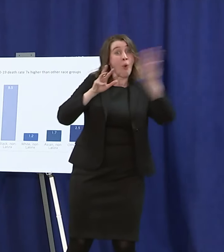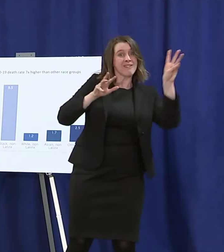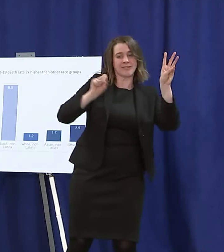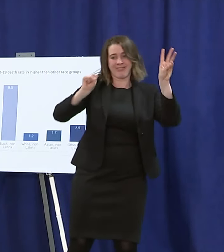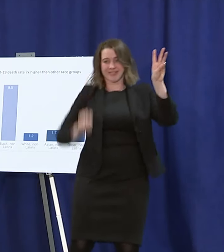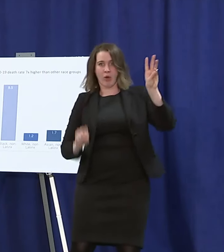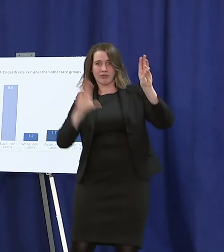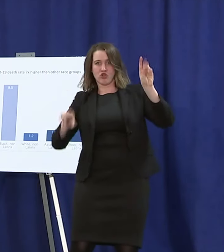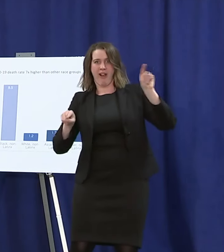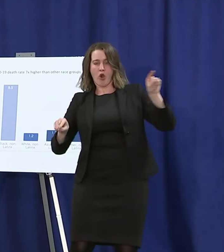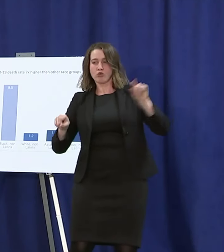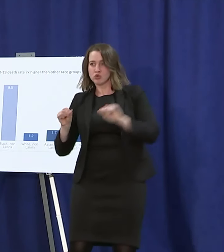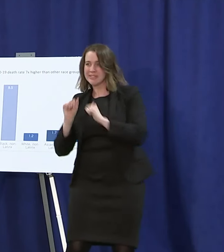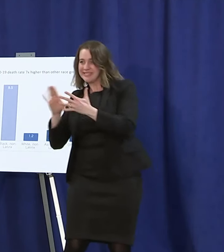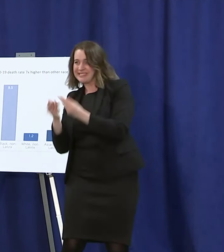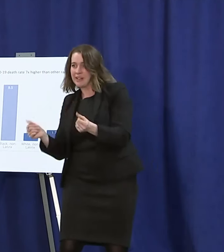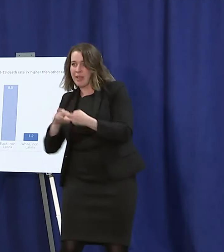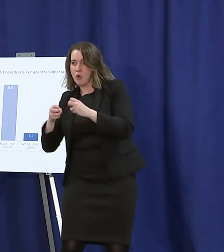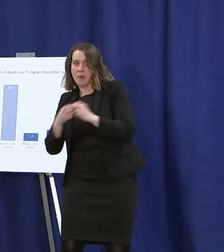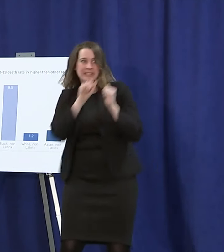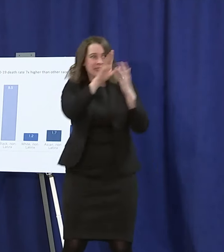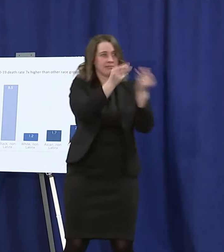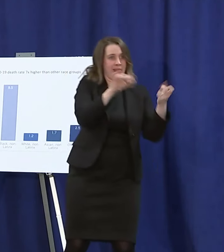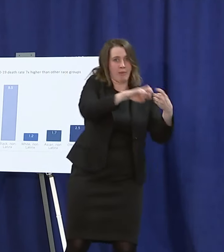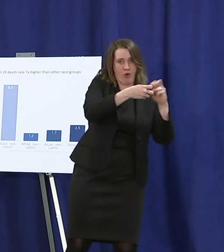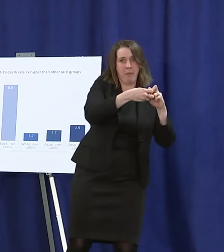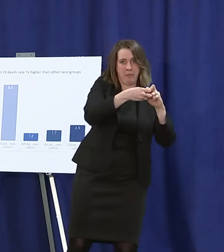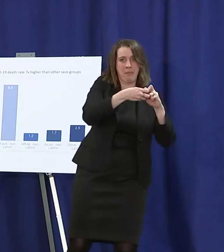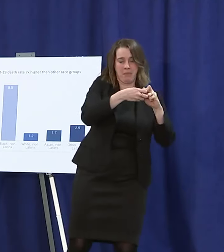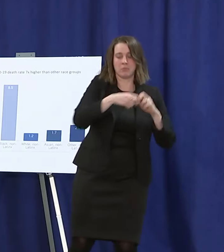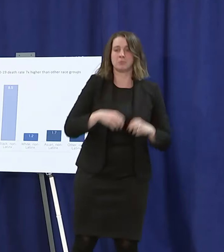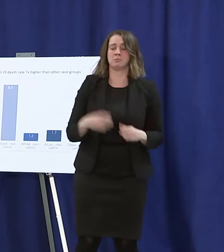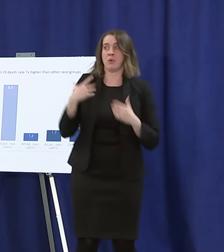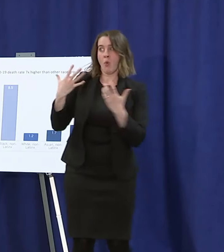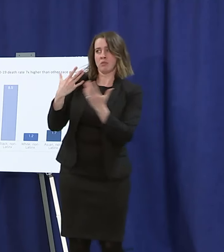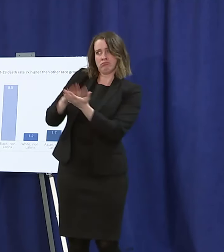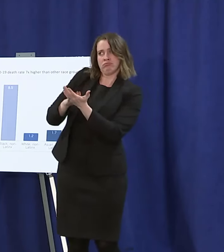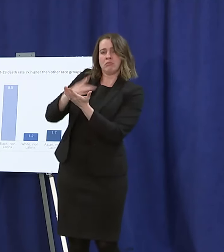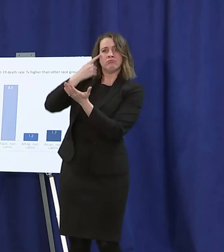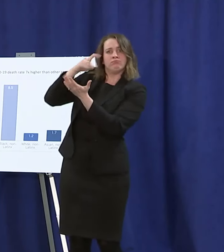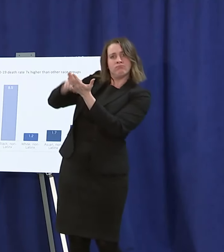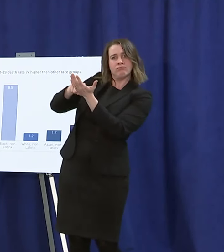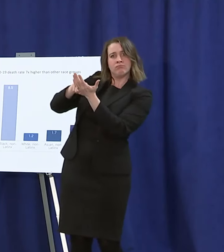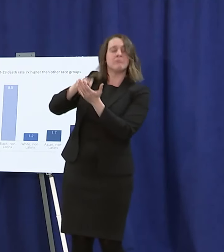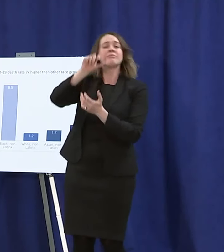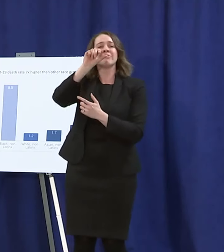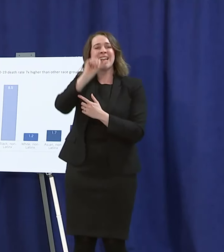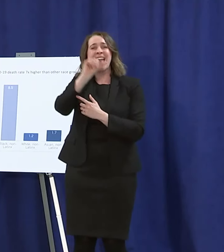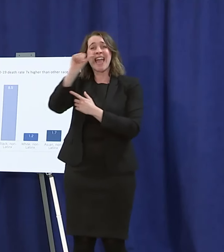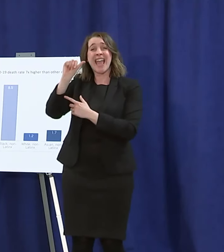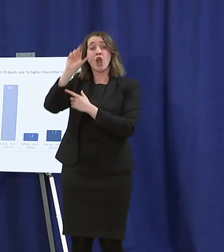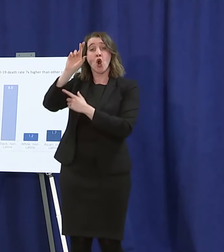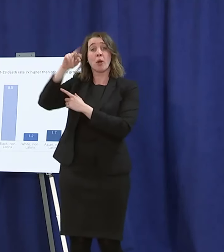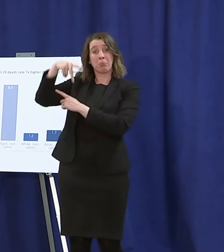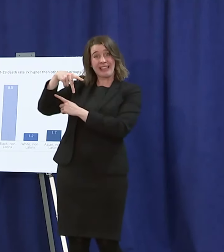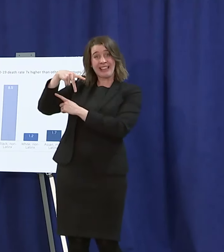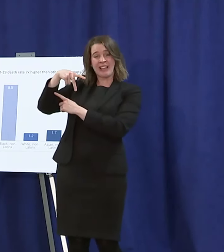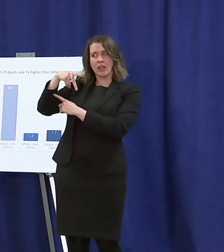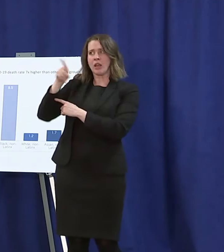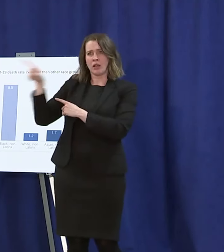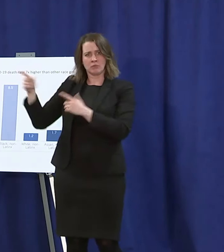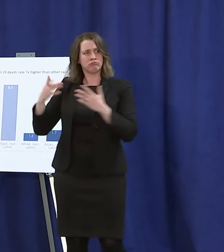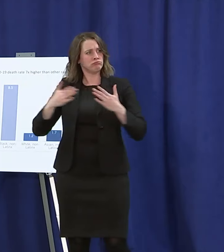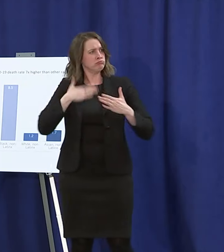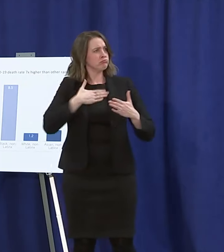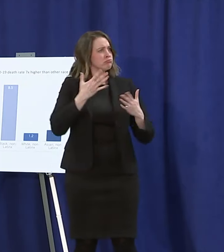to help us address this issue. I want to also thank and acknowledge AARP for stepping up and offering